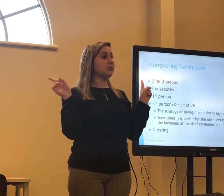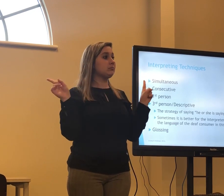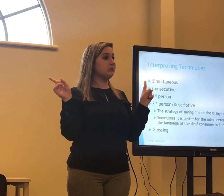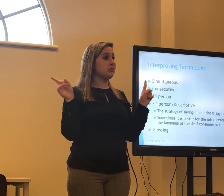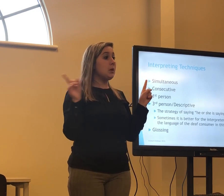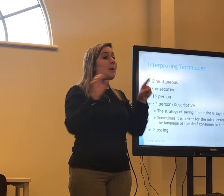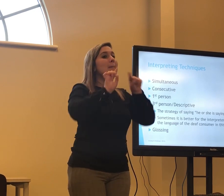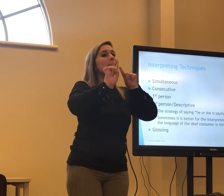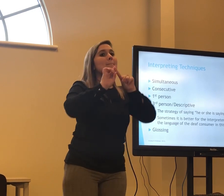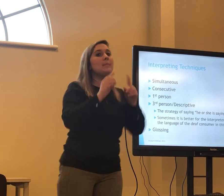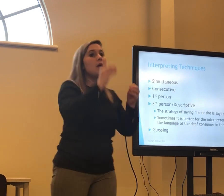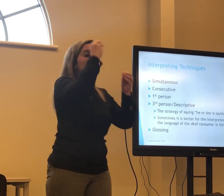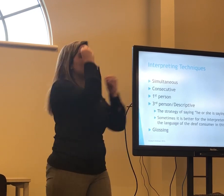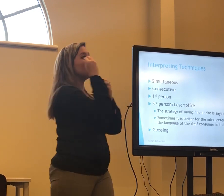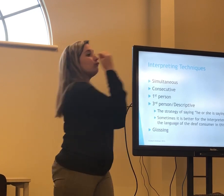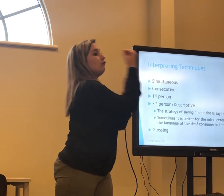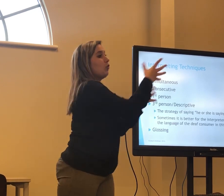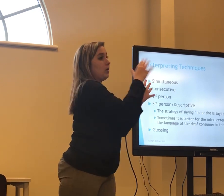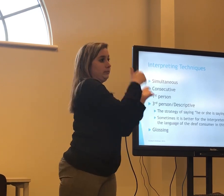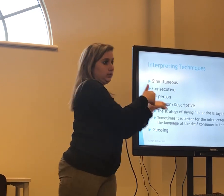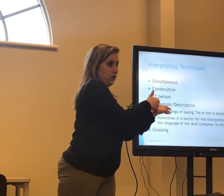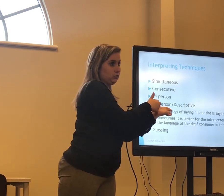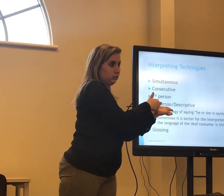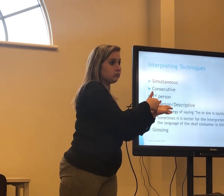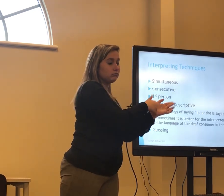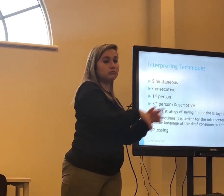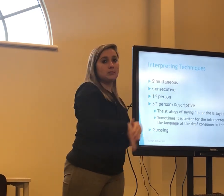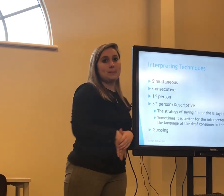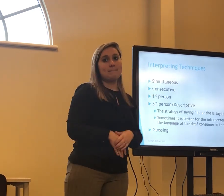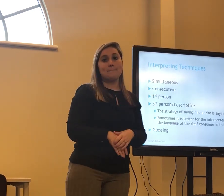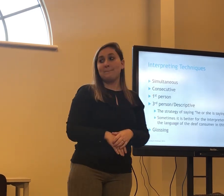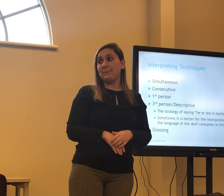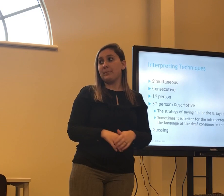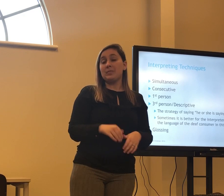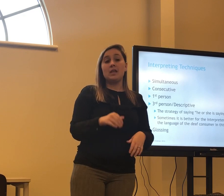doctor, communicate with the professional. I was about to say they don't bite, but some do.